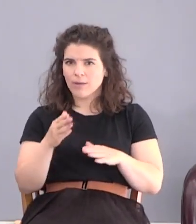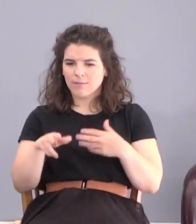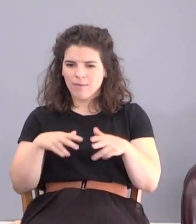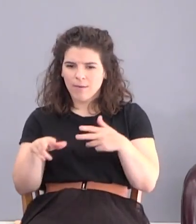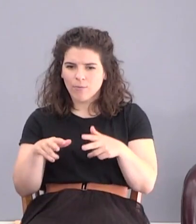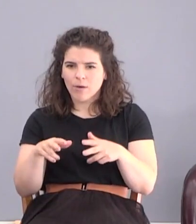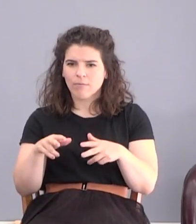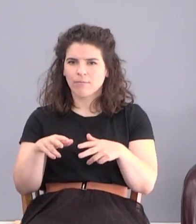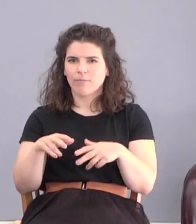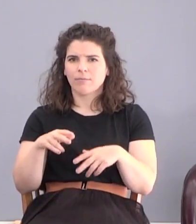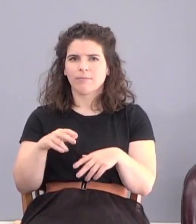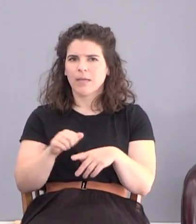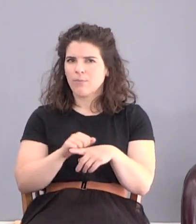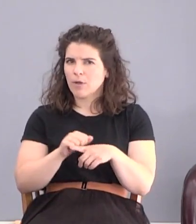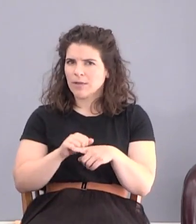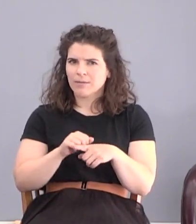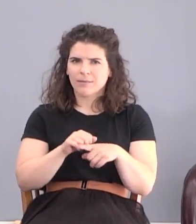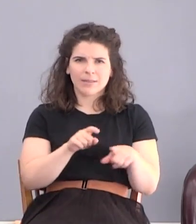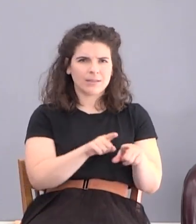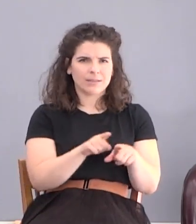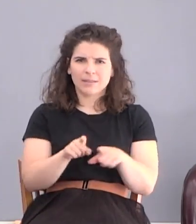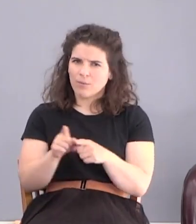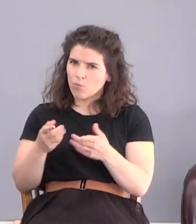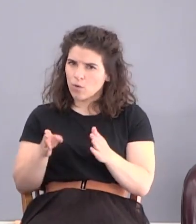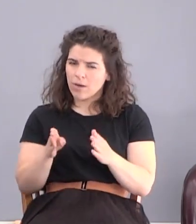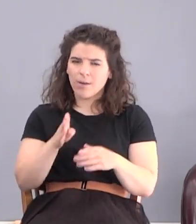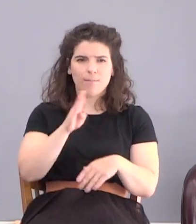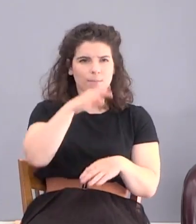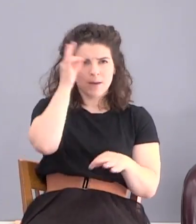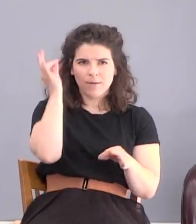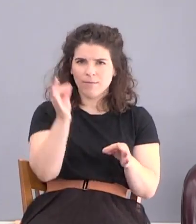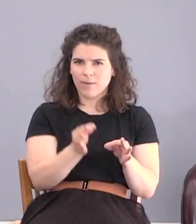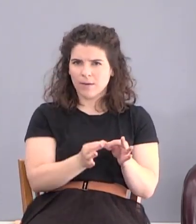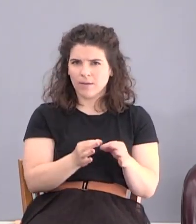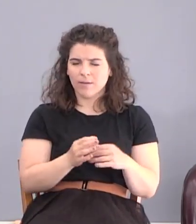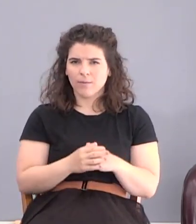It's the same way. It's by faith.